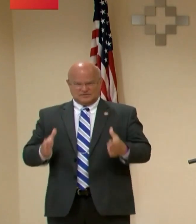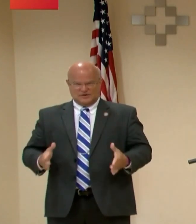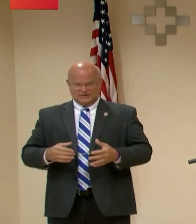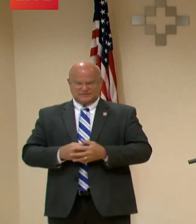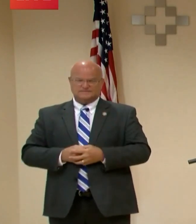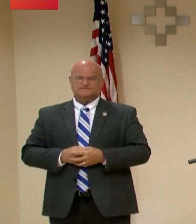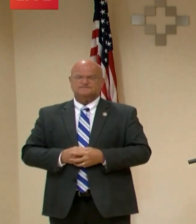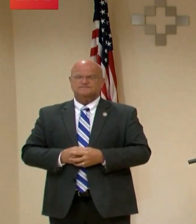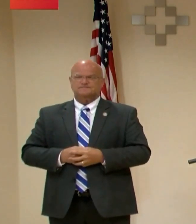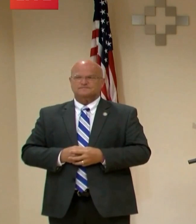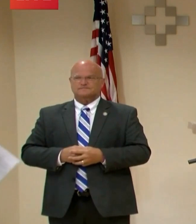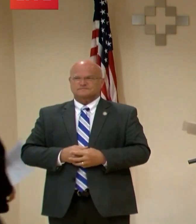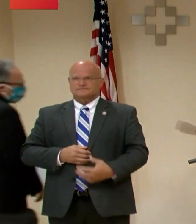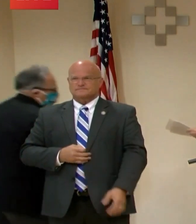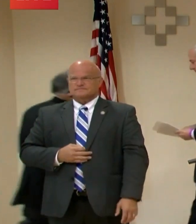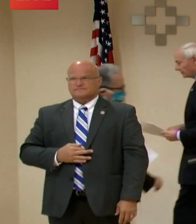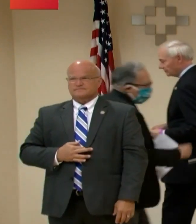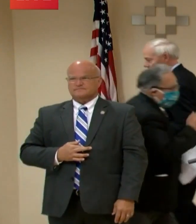administrators.